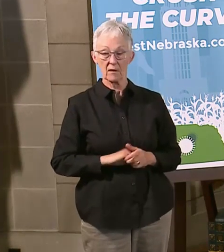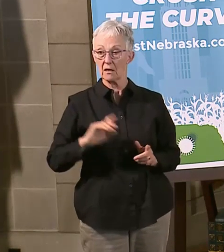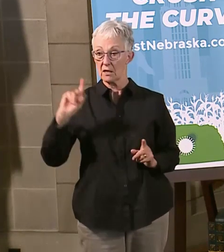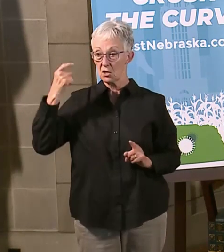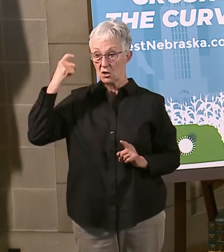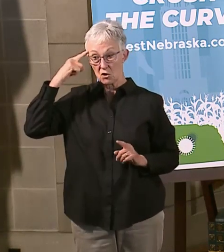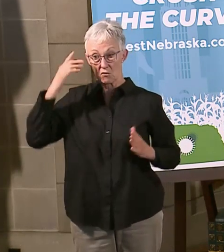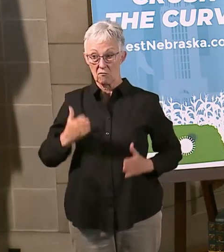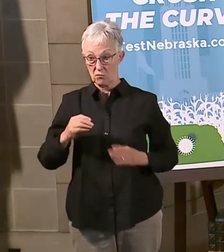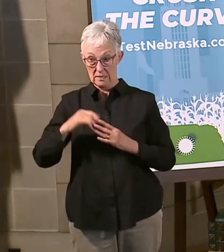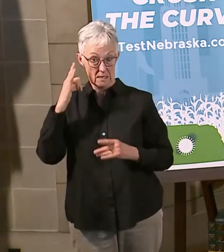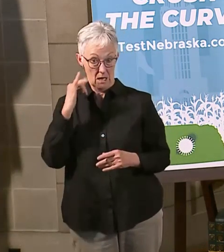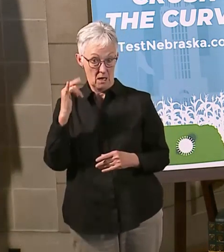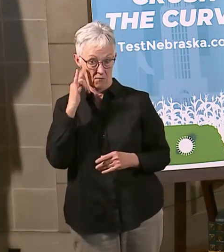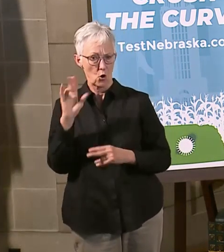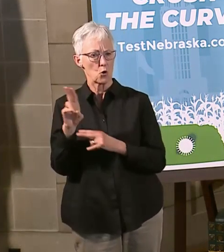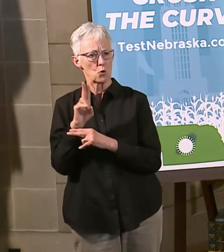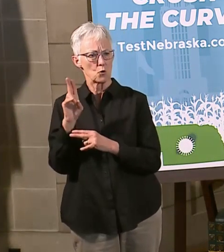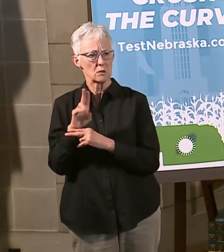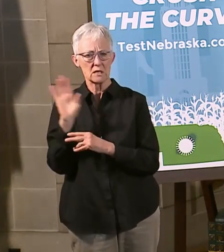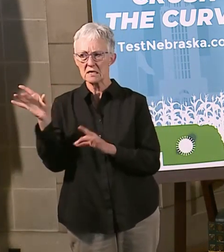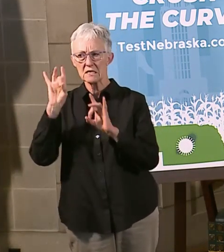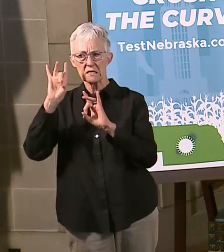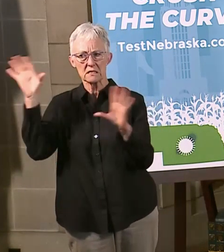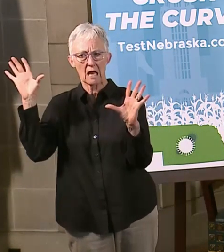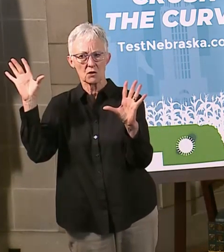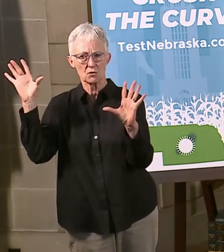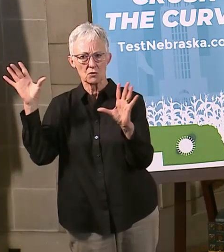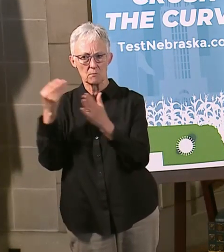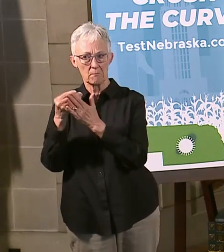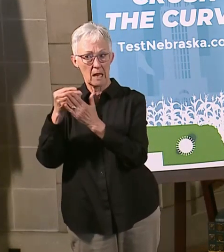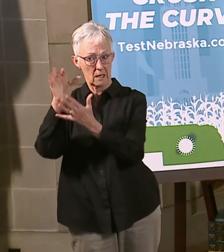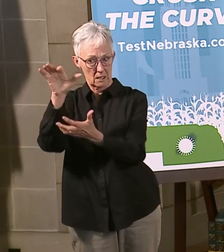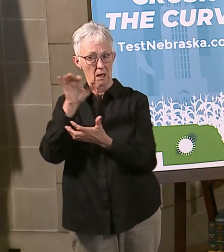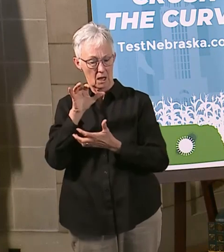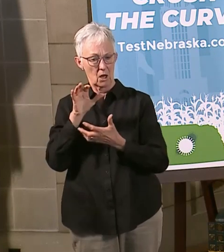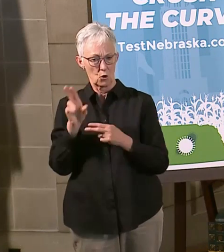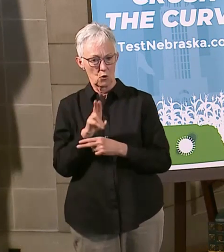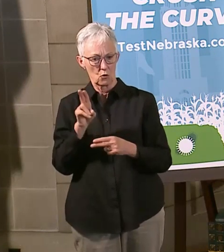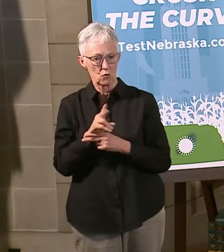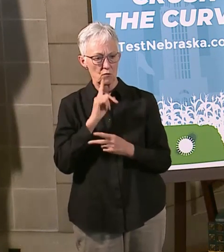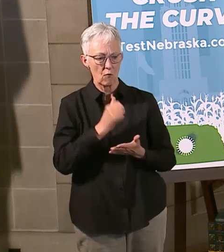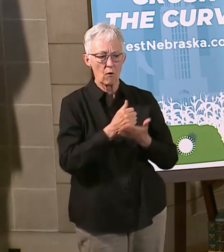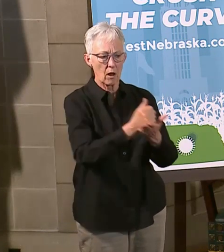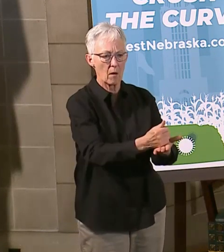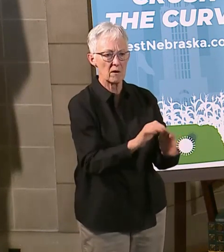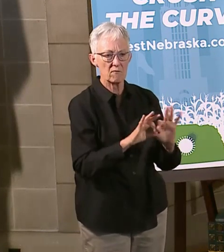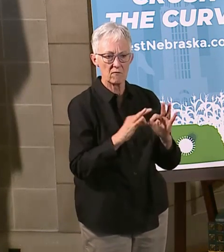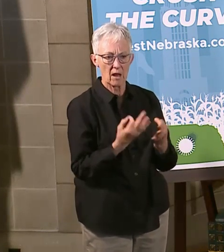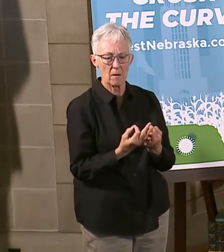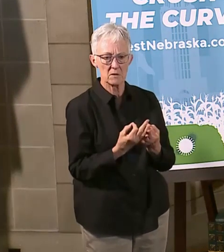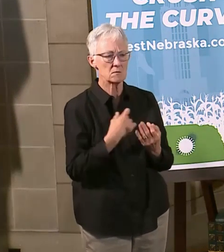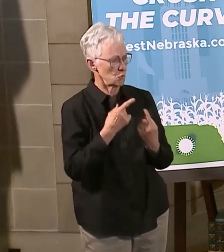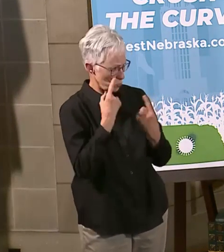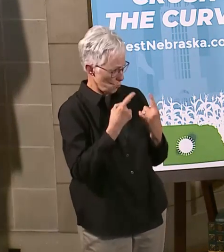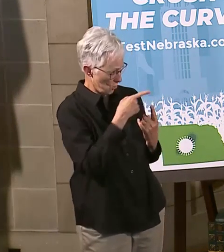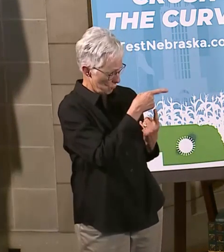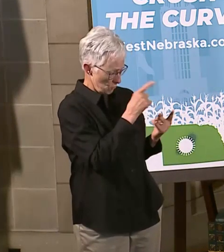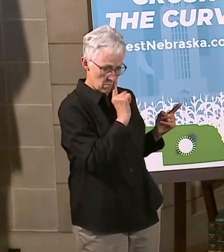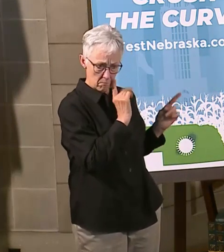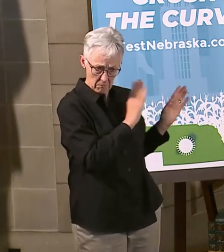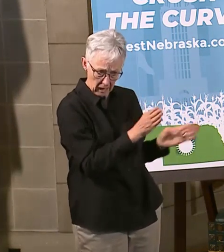and donations to help families in the situation in his state, and I was reaching out to see if Governor Ricketts is considering doing the same thing. And we actually